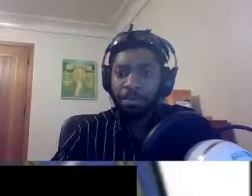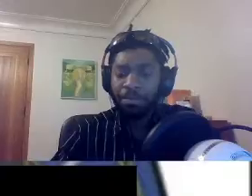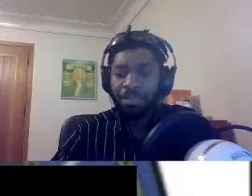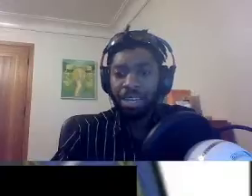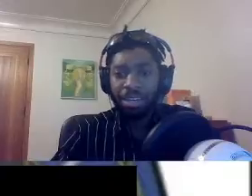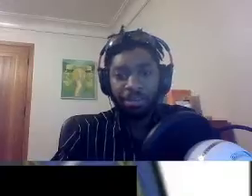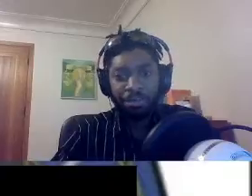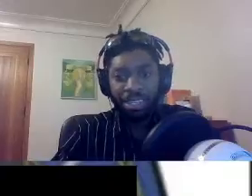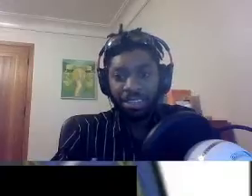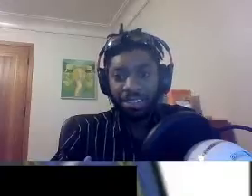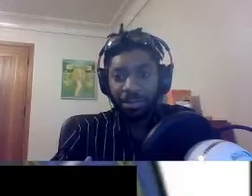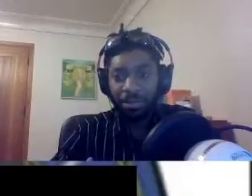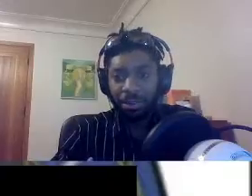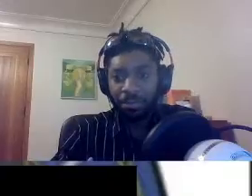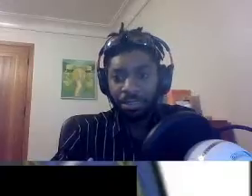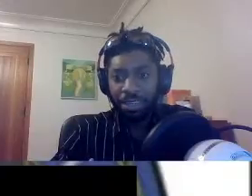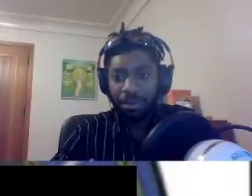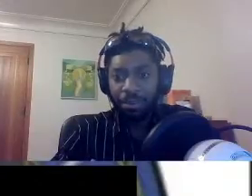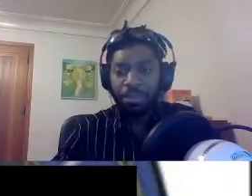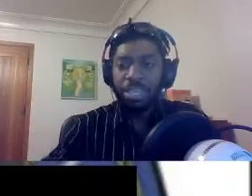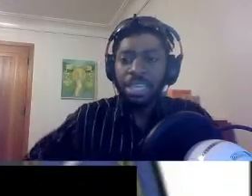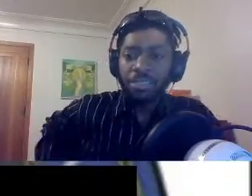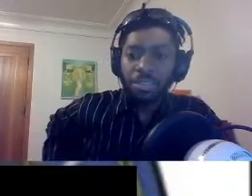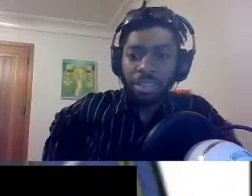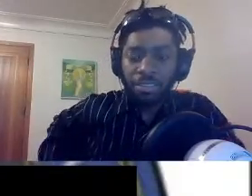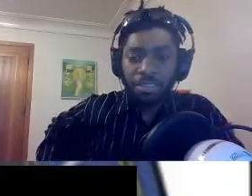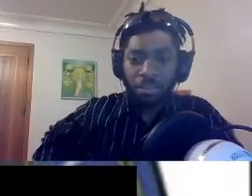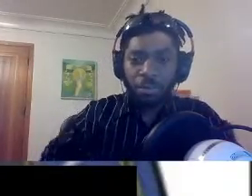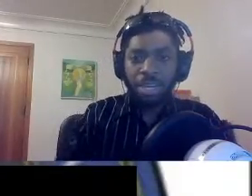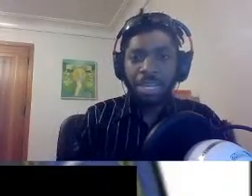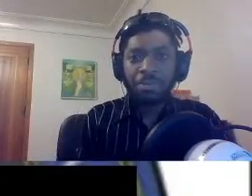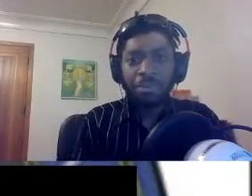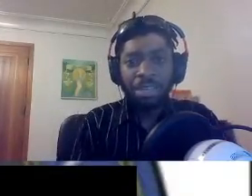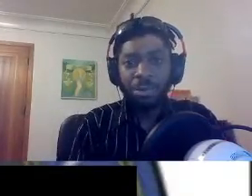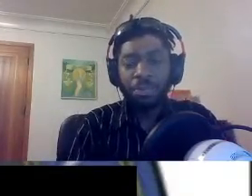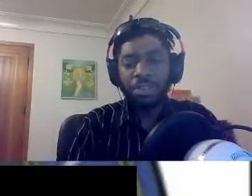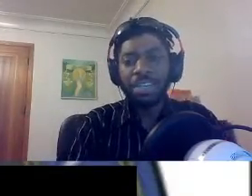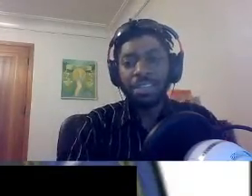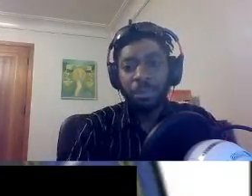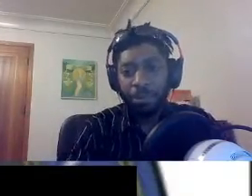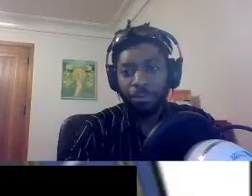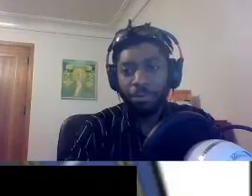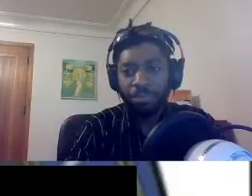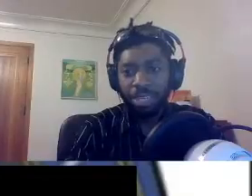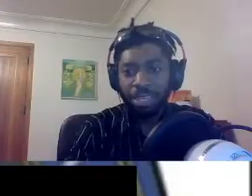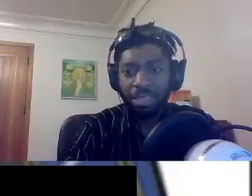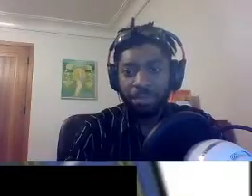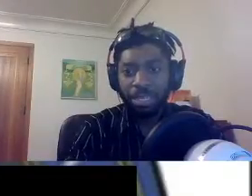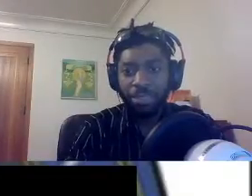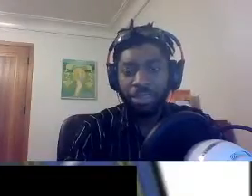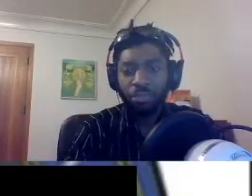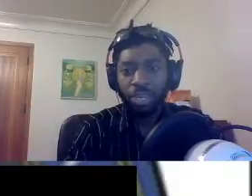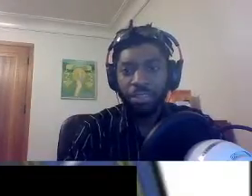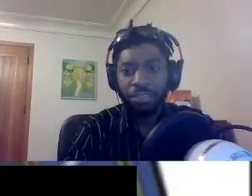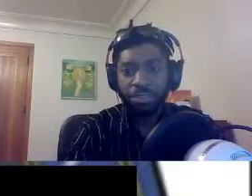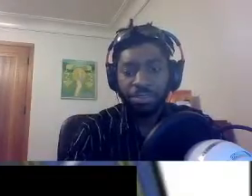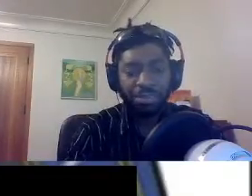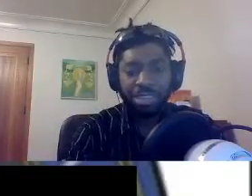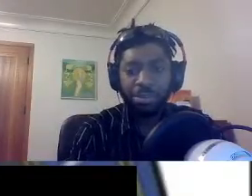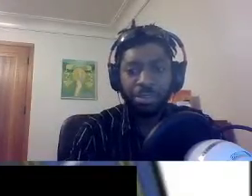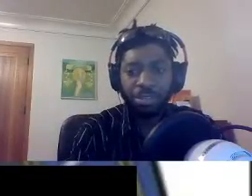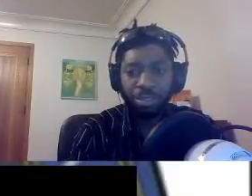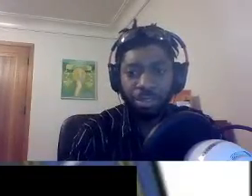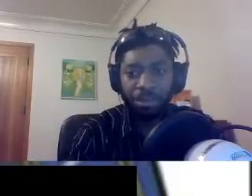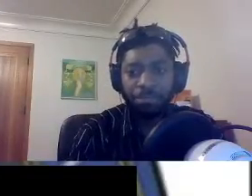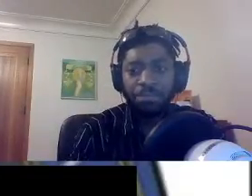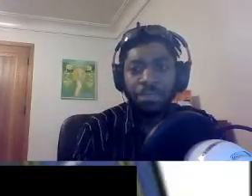be, I don't know. It's going to be rough. It's going to be rough. It's like super hyped about protecting the people. And I mean, I think the rights that's a